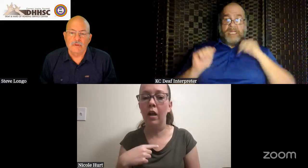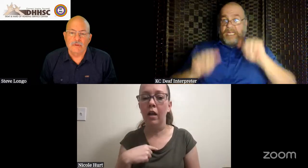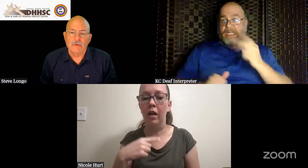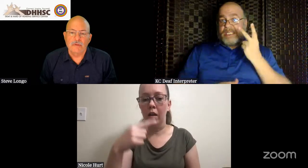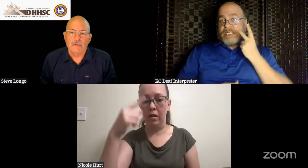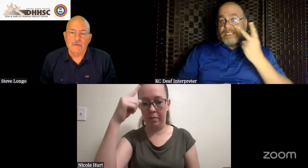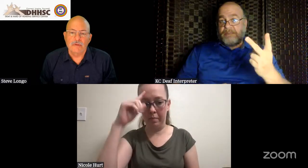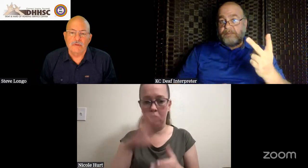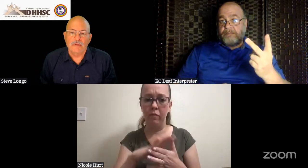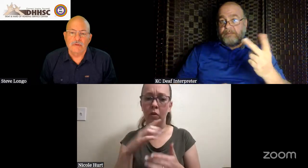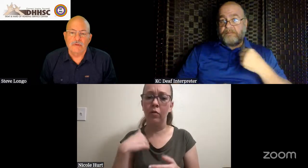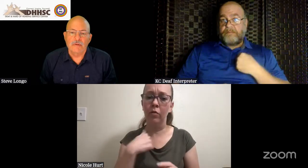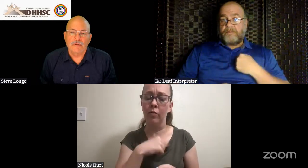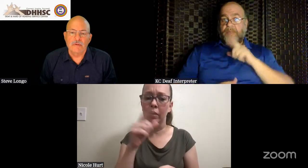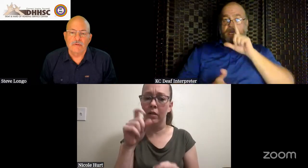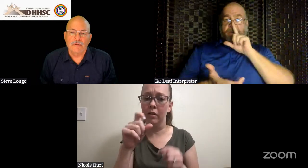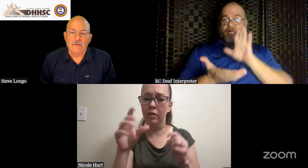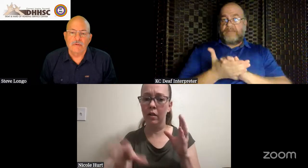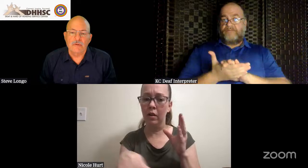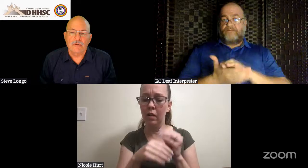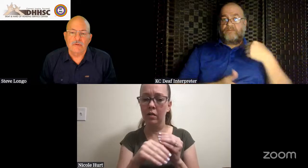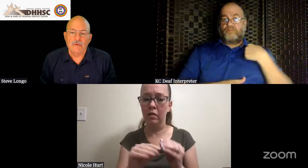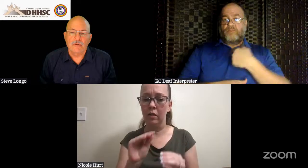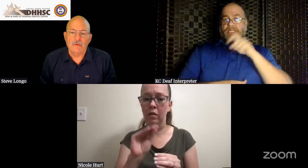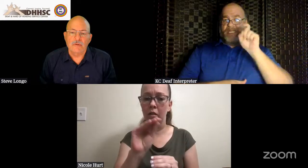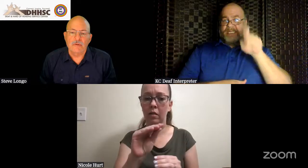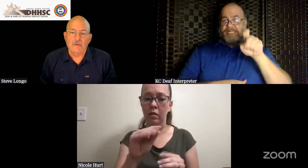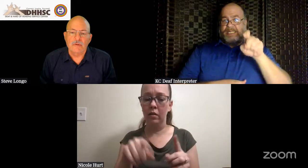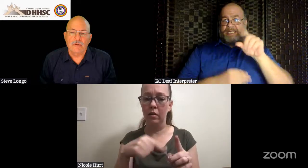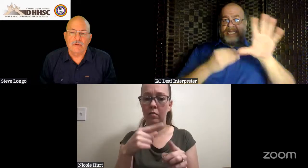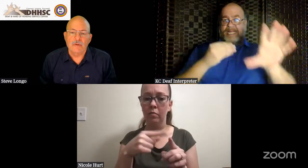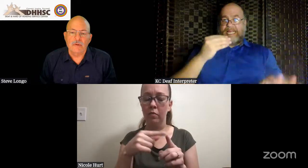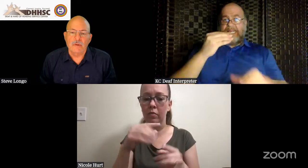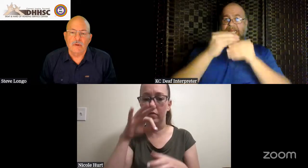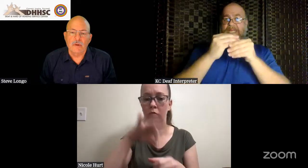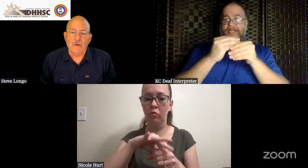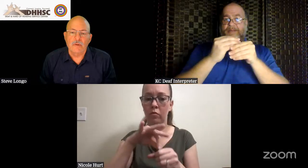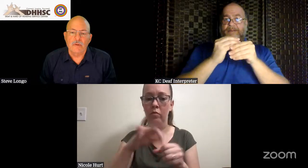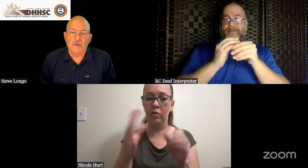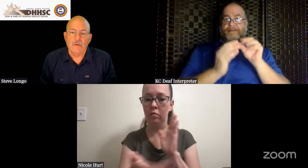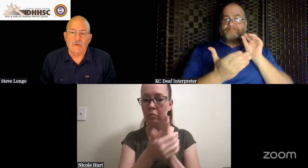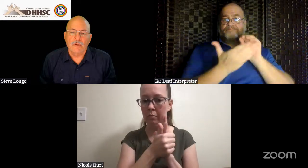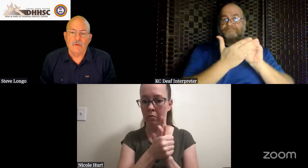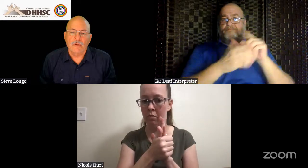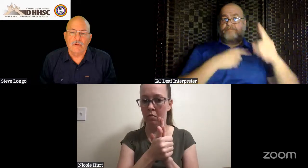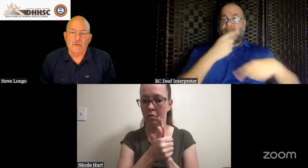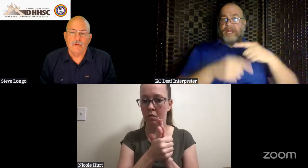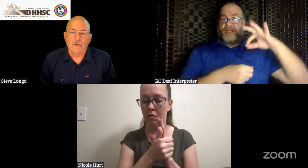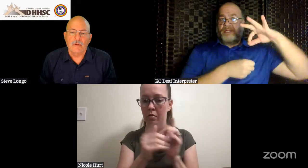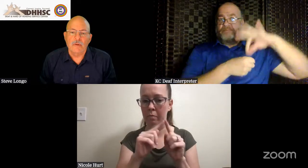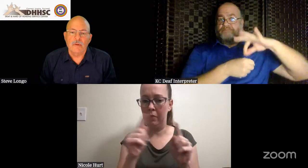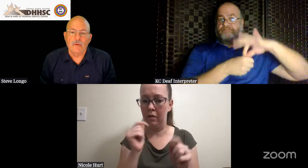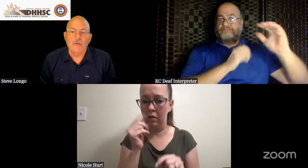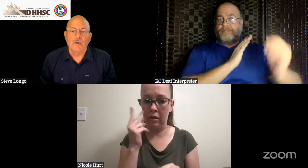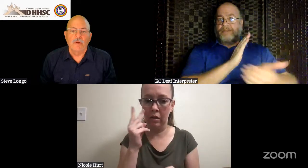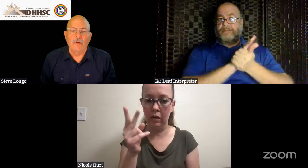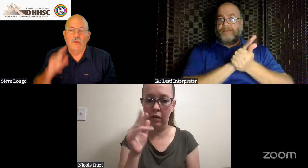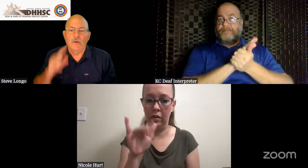From Nicole is saying, from what I can see, I believe we need to add